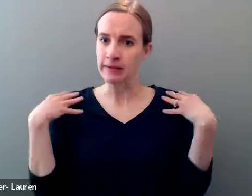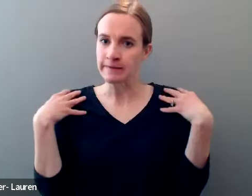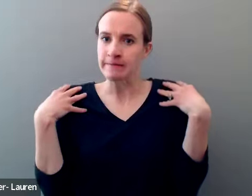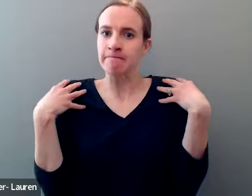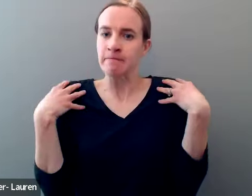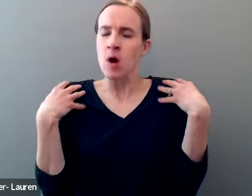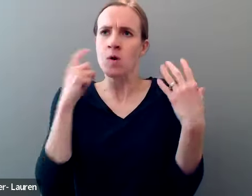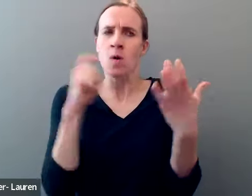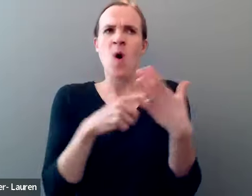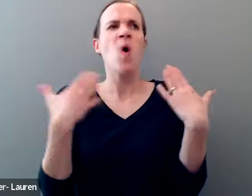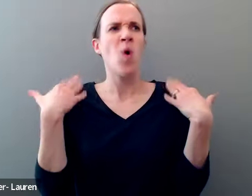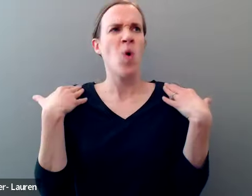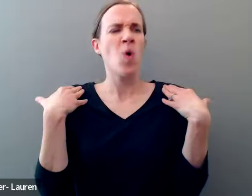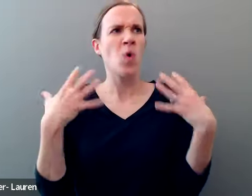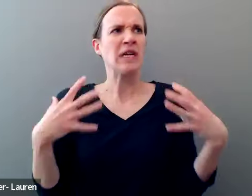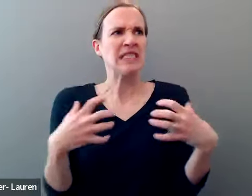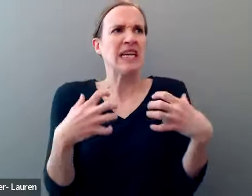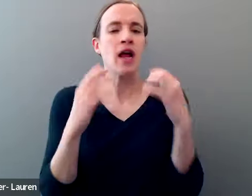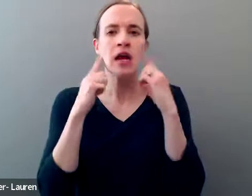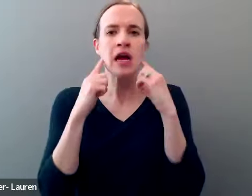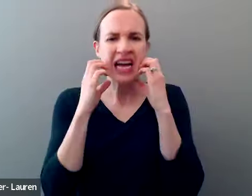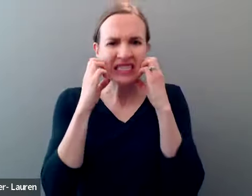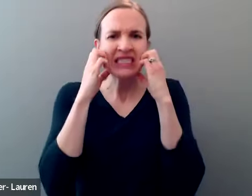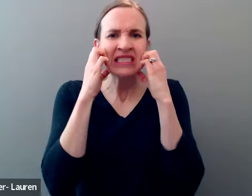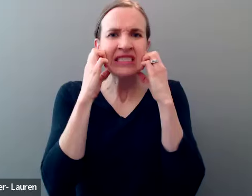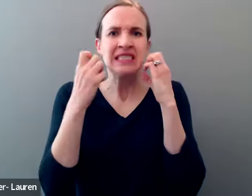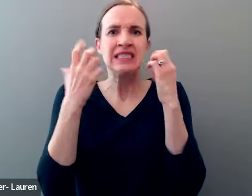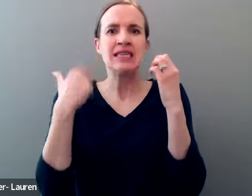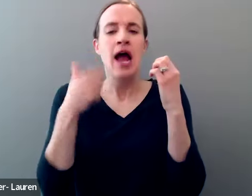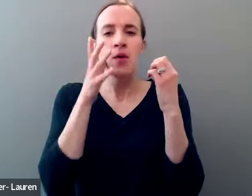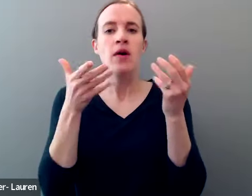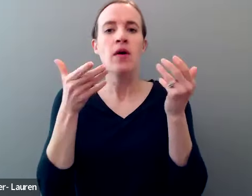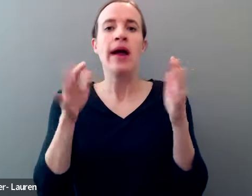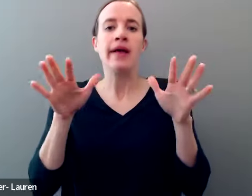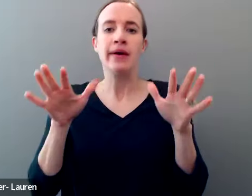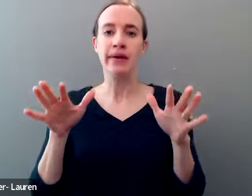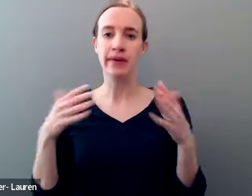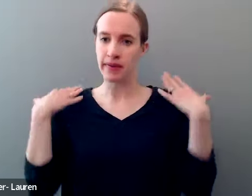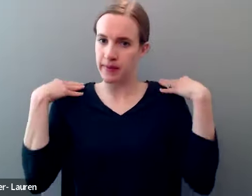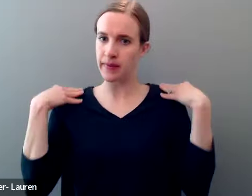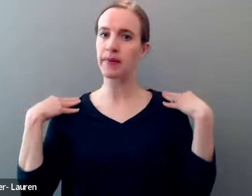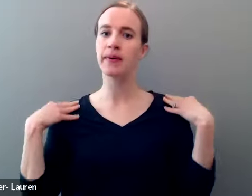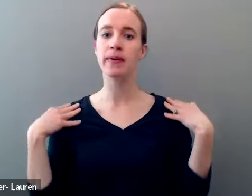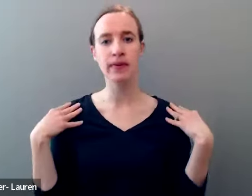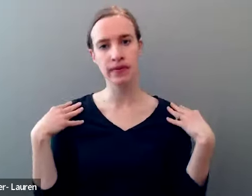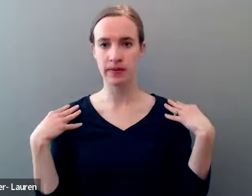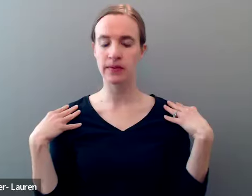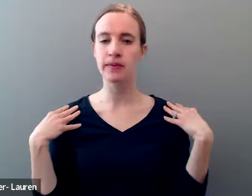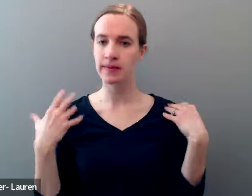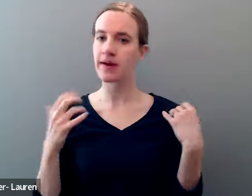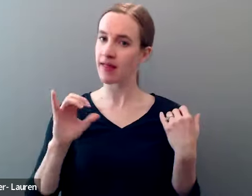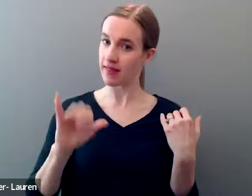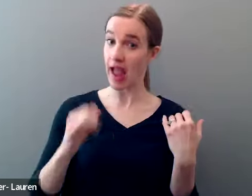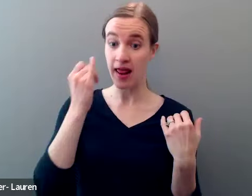oh, my shoulders are really tight. My jaw's really tight. I'm gonna just put my shoulders down. Can